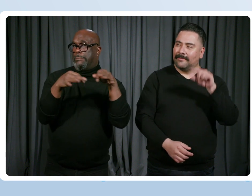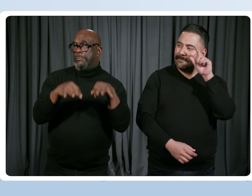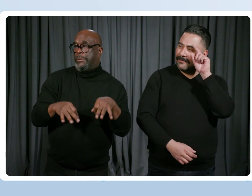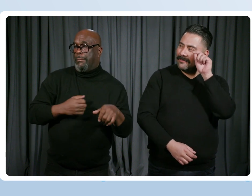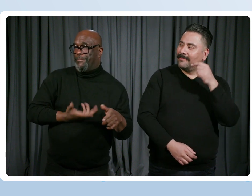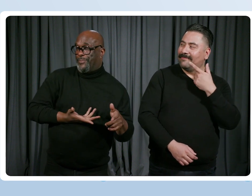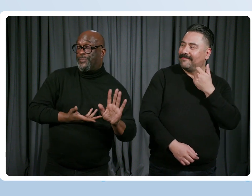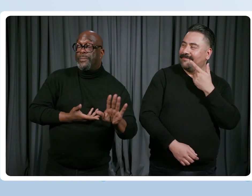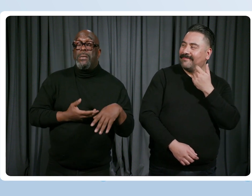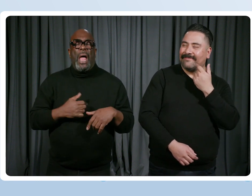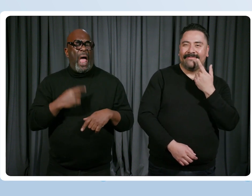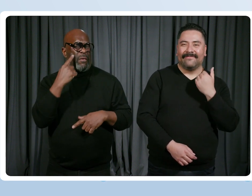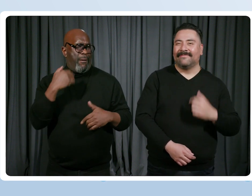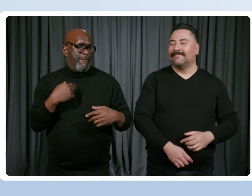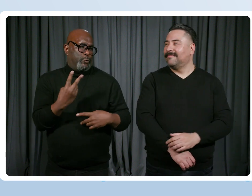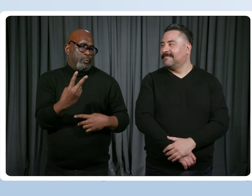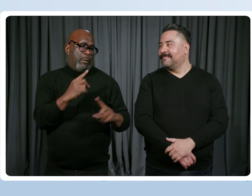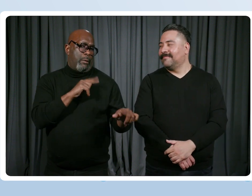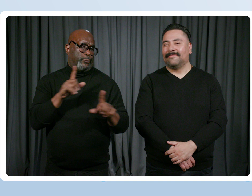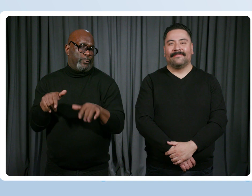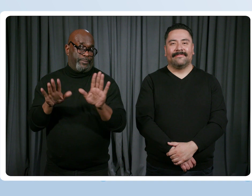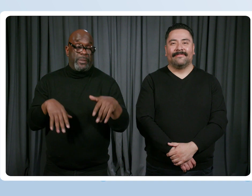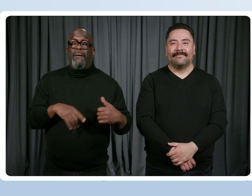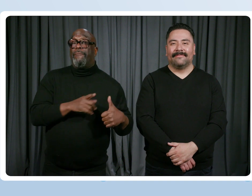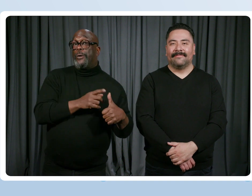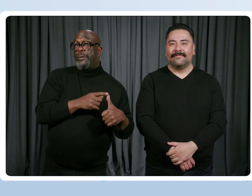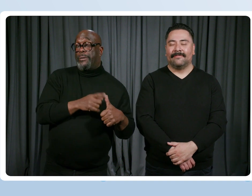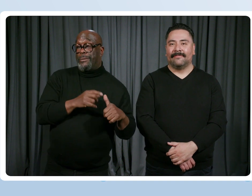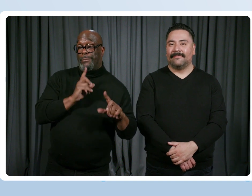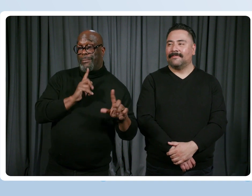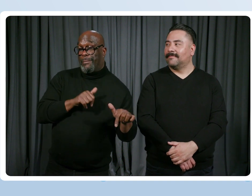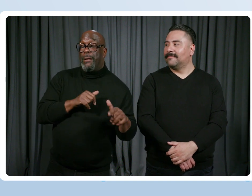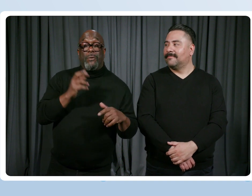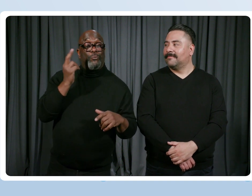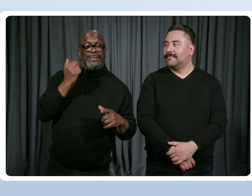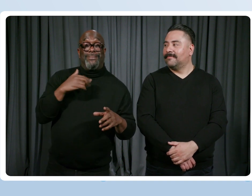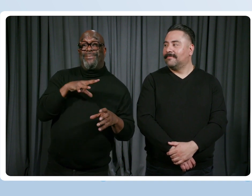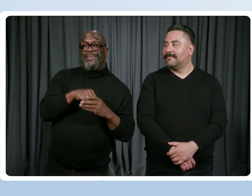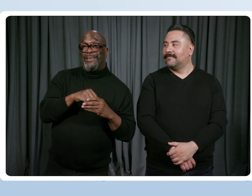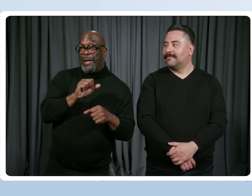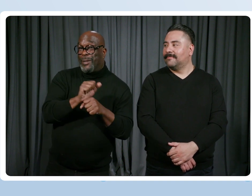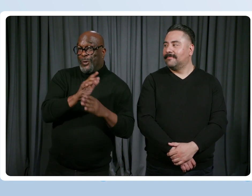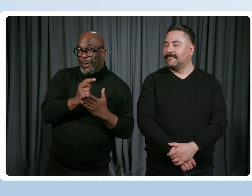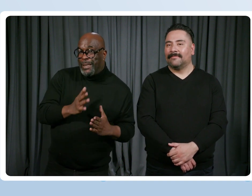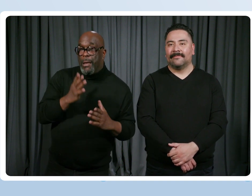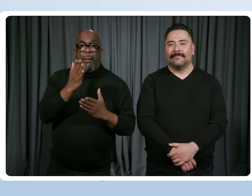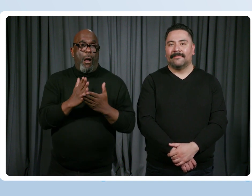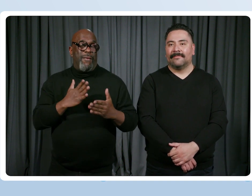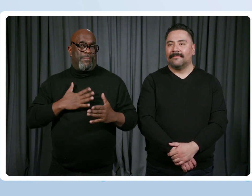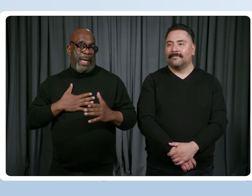I think there are like two answers to this. The first thing that really inspired me to get into occupational therapy was part of my